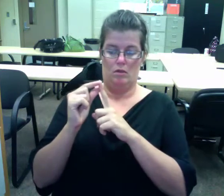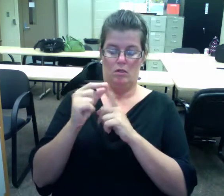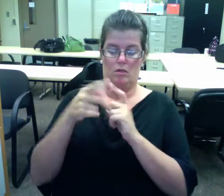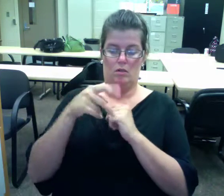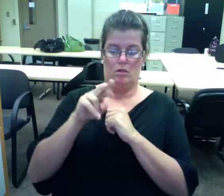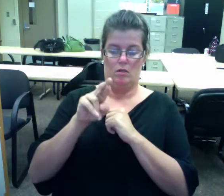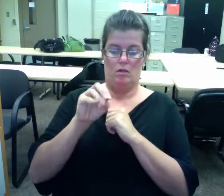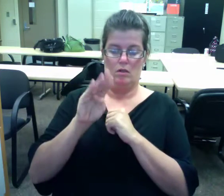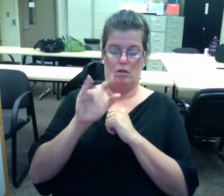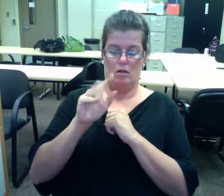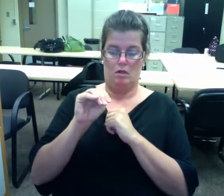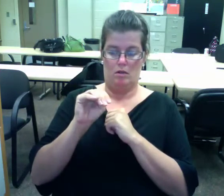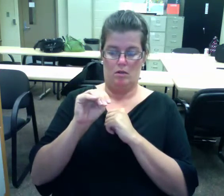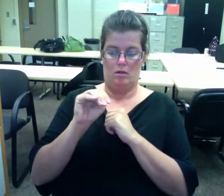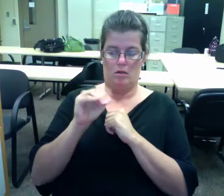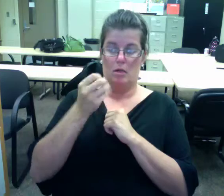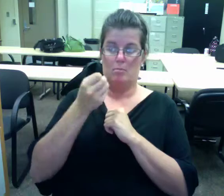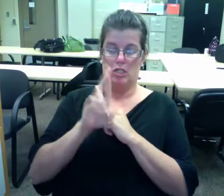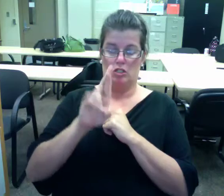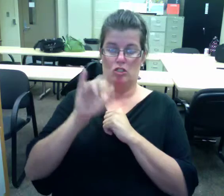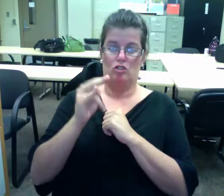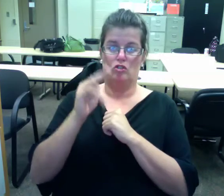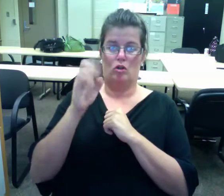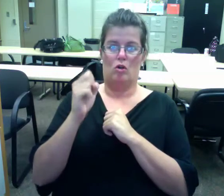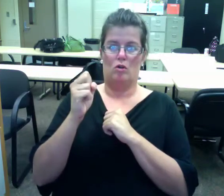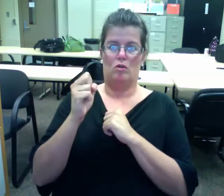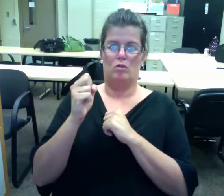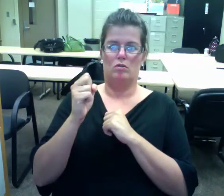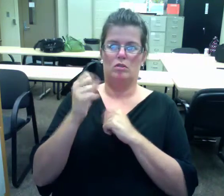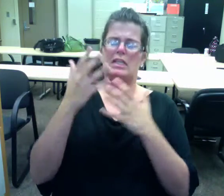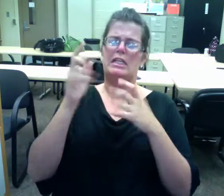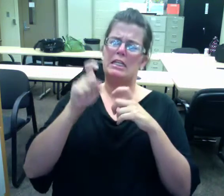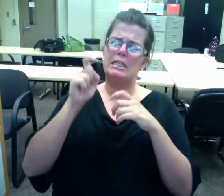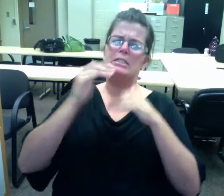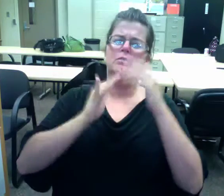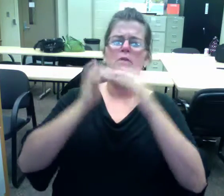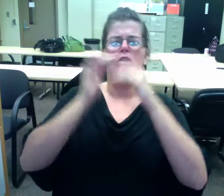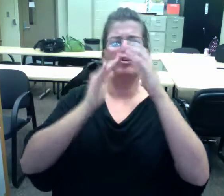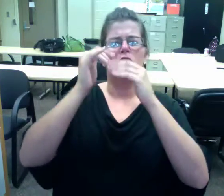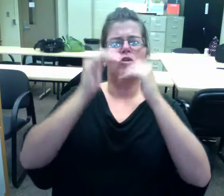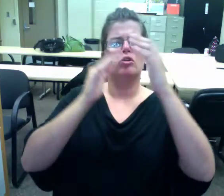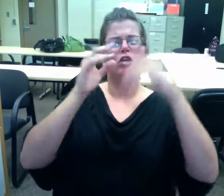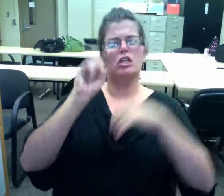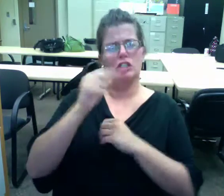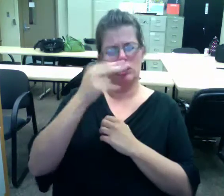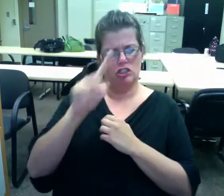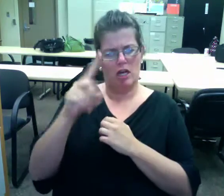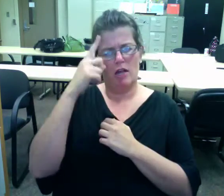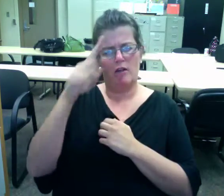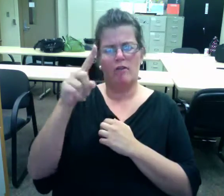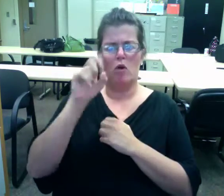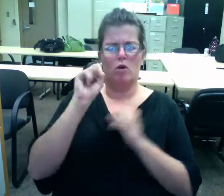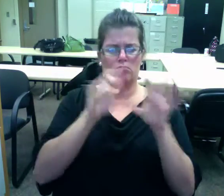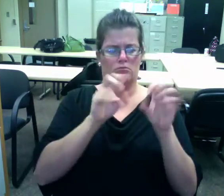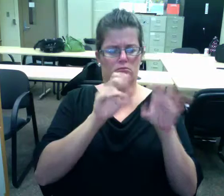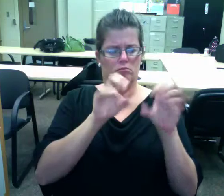storage shed, and he wants the walls and the roof of his shed to be made out of